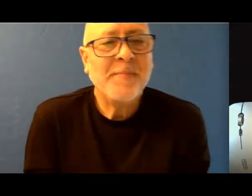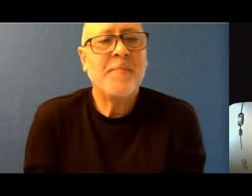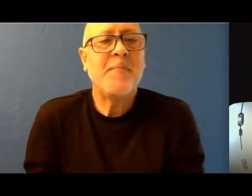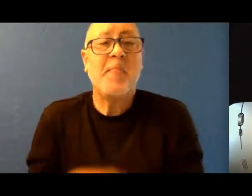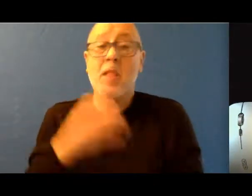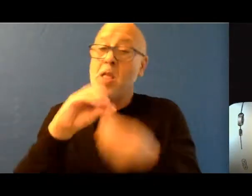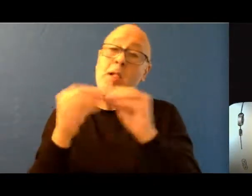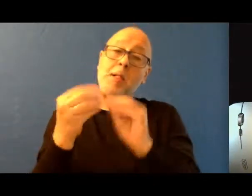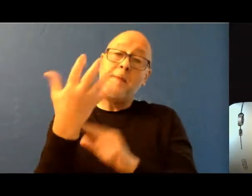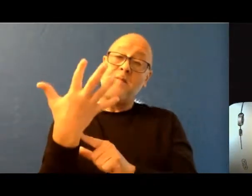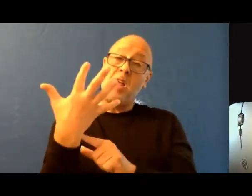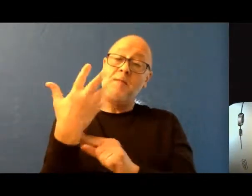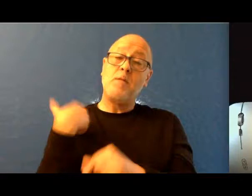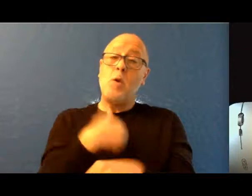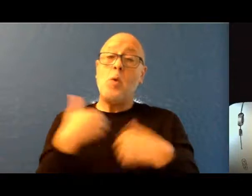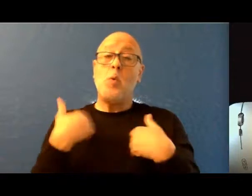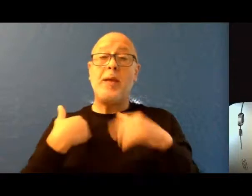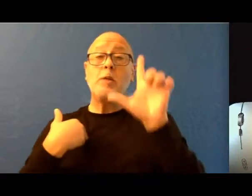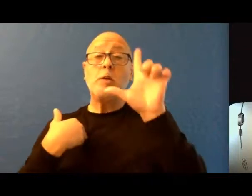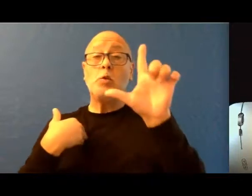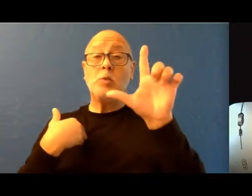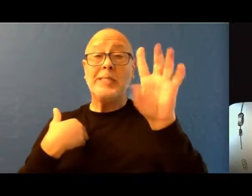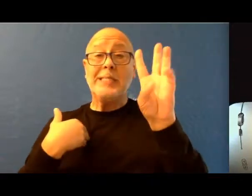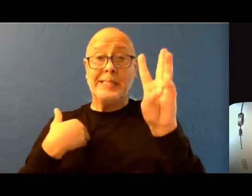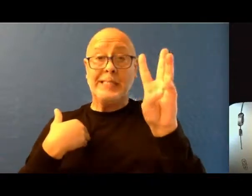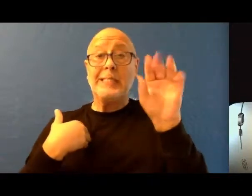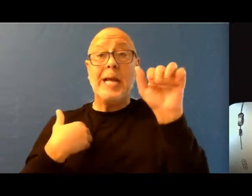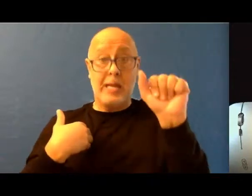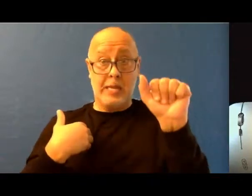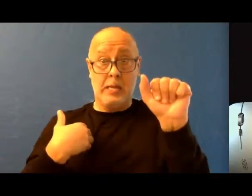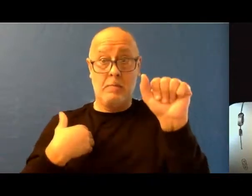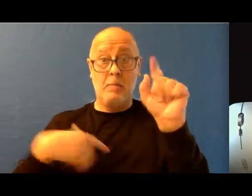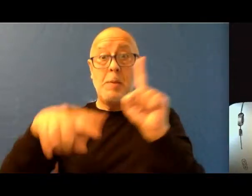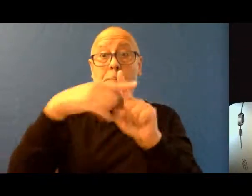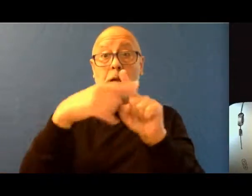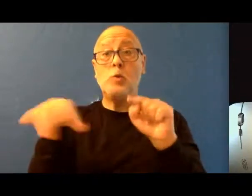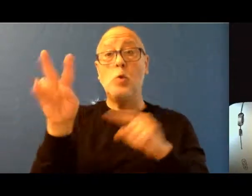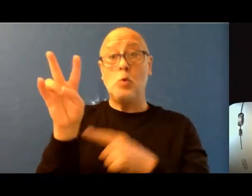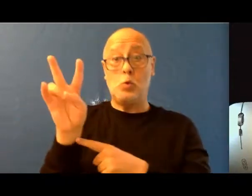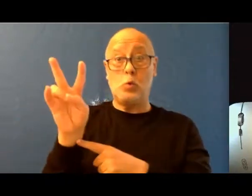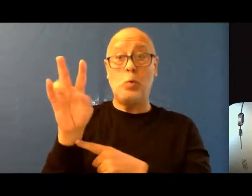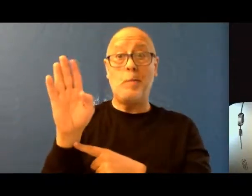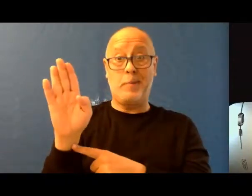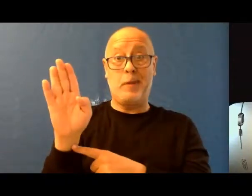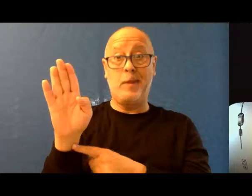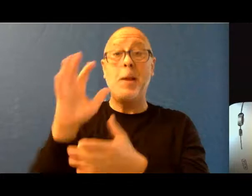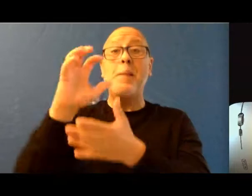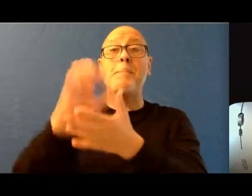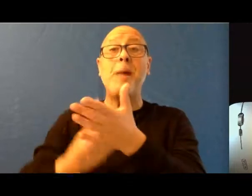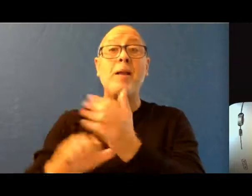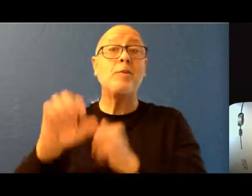Number 5, we have 26a plus 2b minus